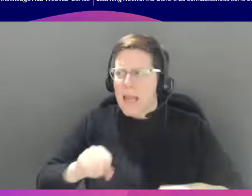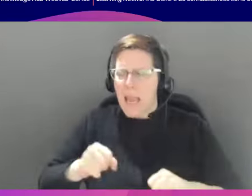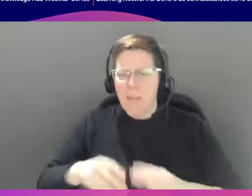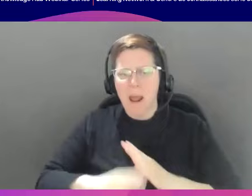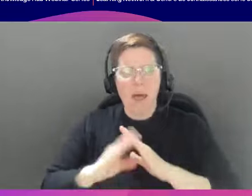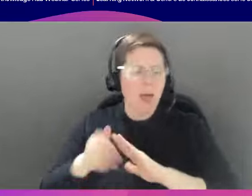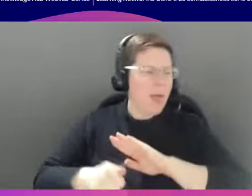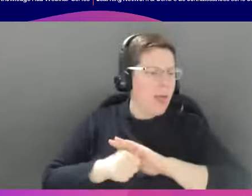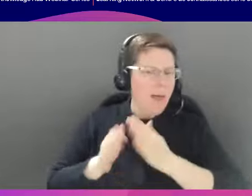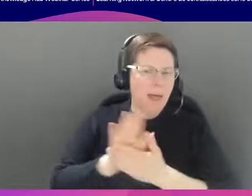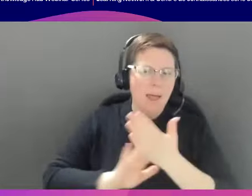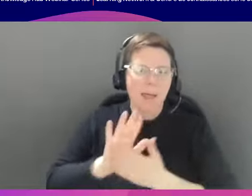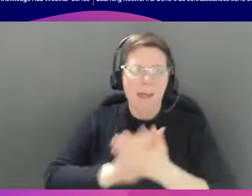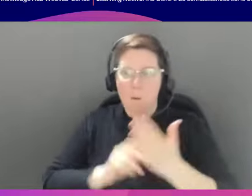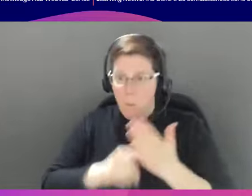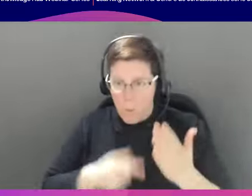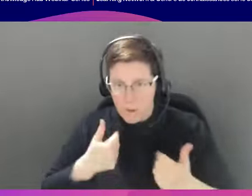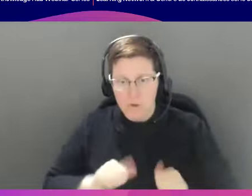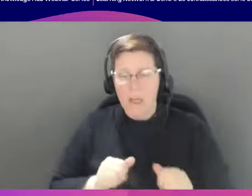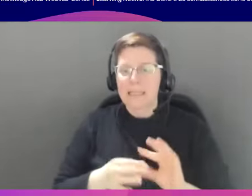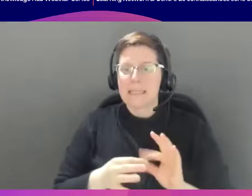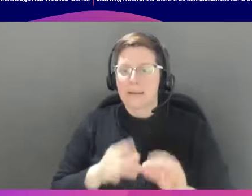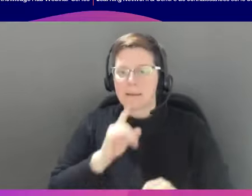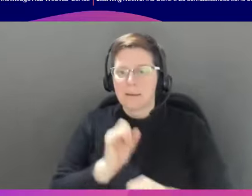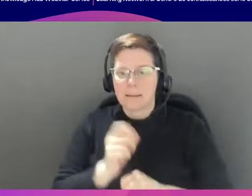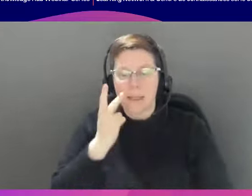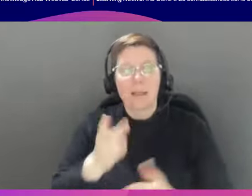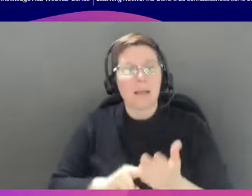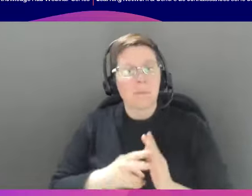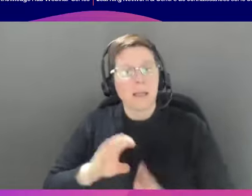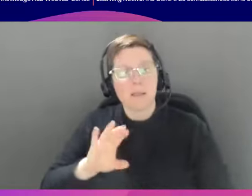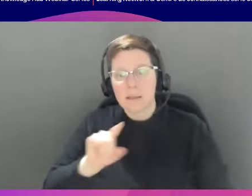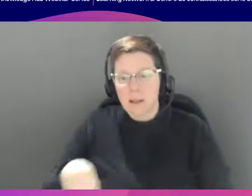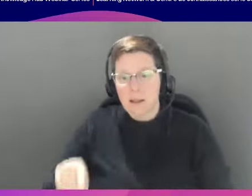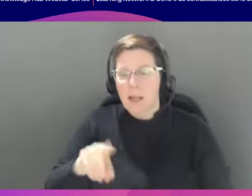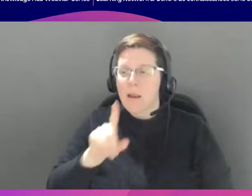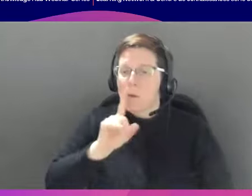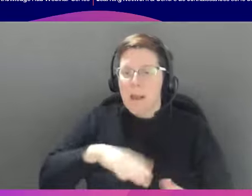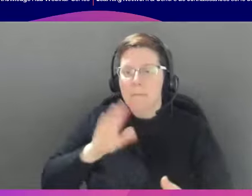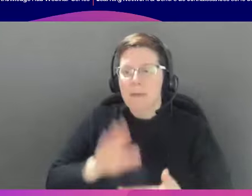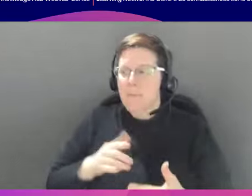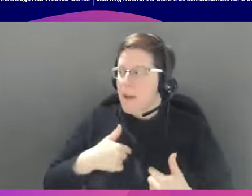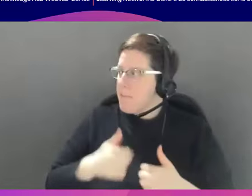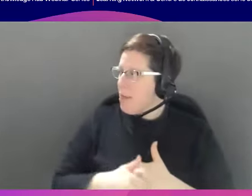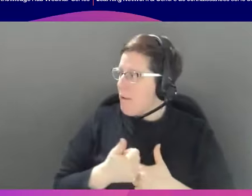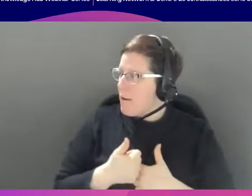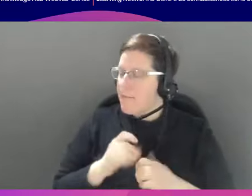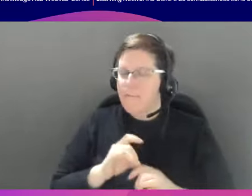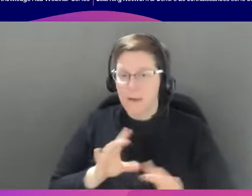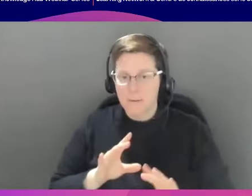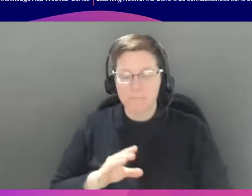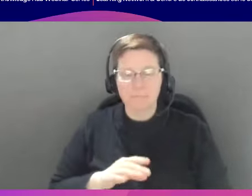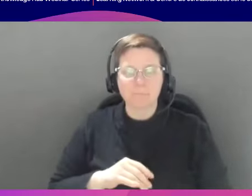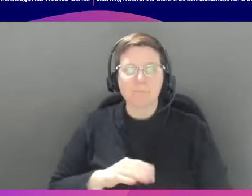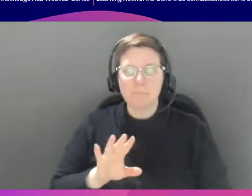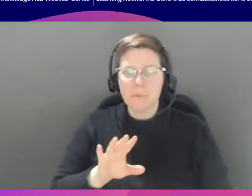and their motives and intent. And so this is a way for incels to also minimize the perceptions of threat and violence. Incels are